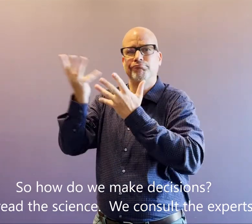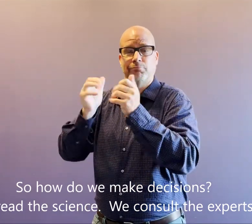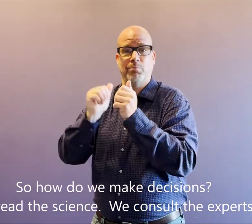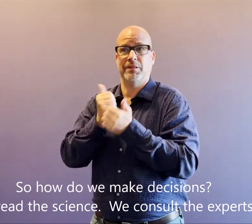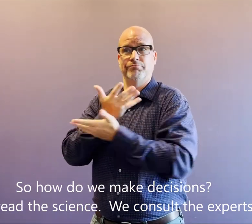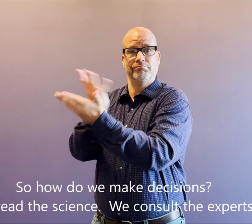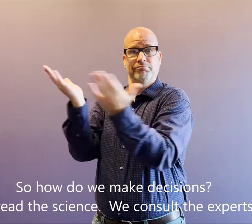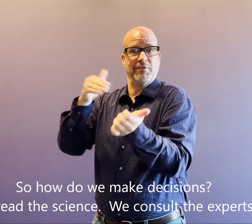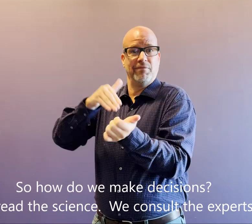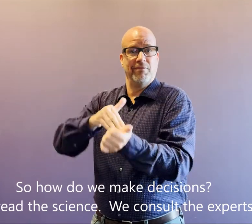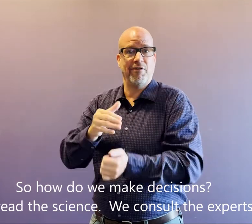We read the science.